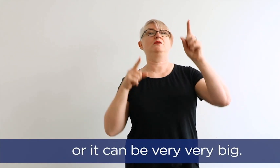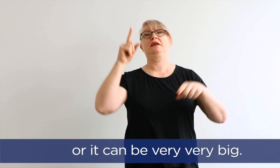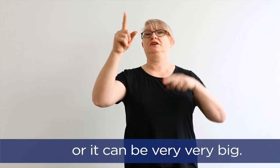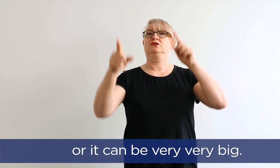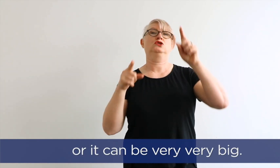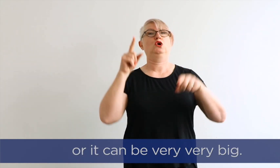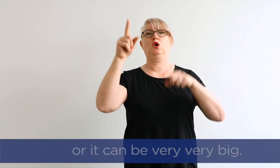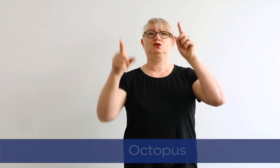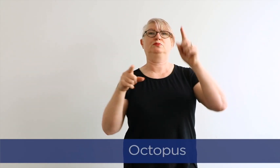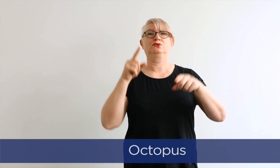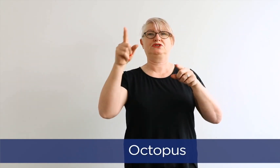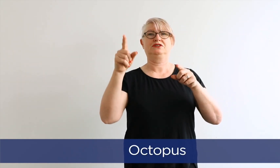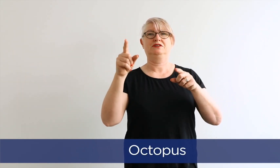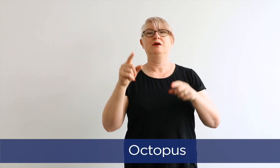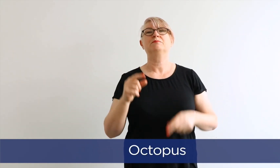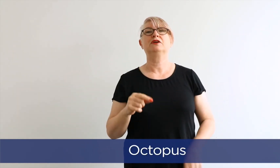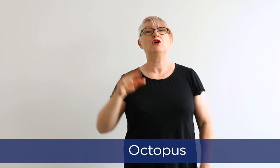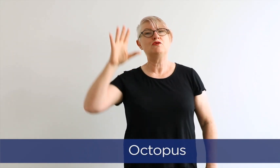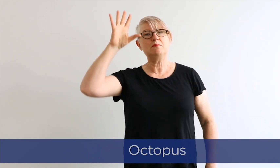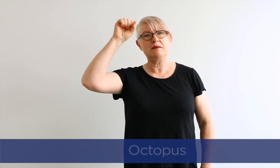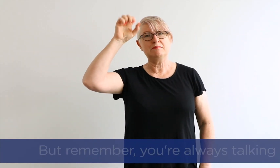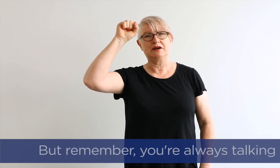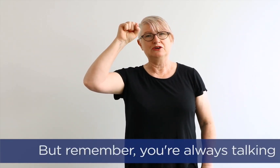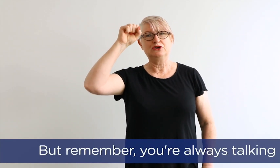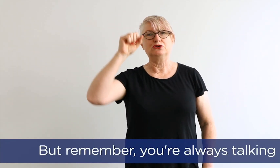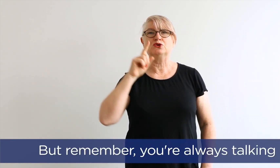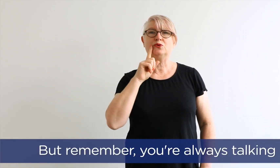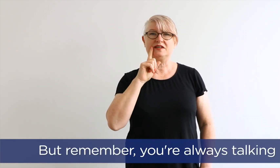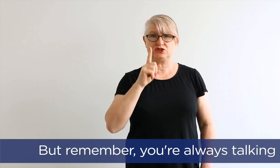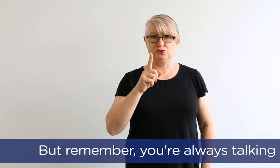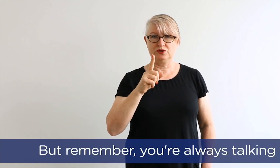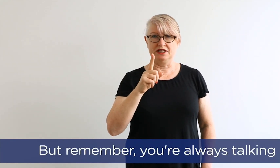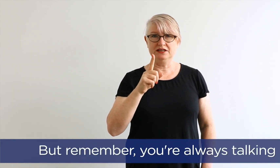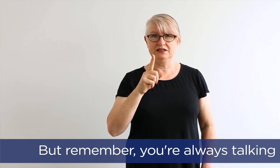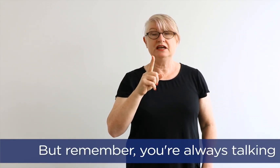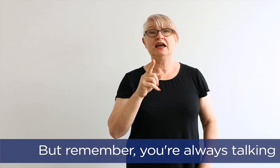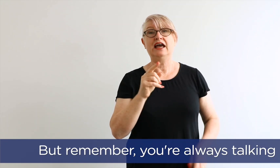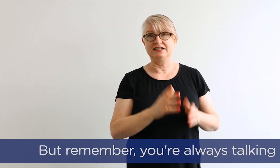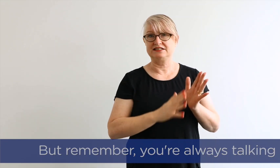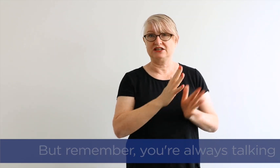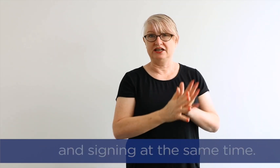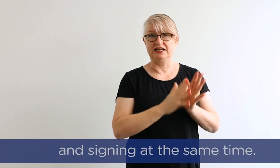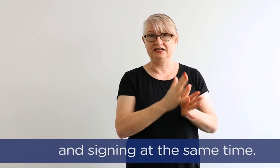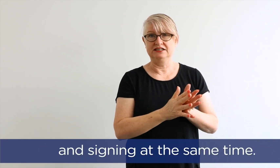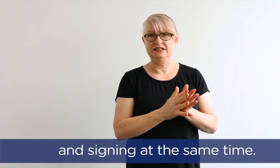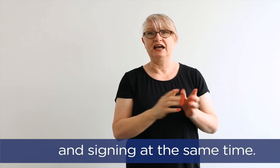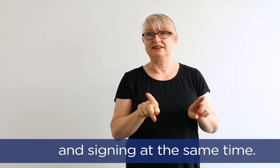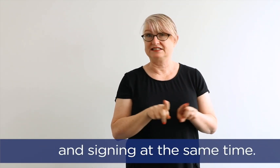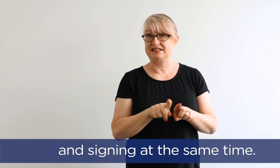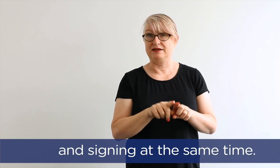big octopus. But remember, you're always talking and signing at the same